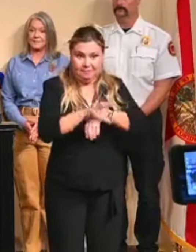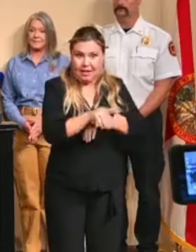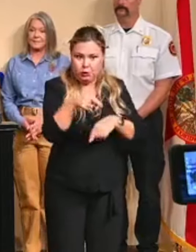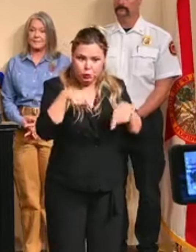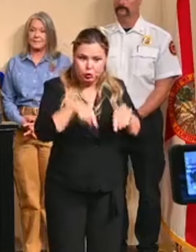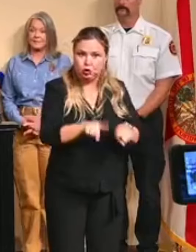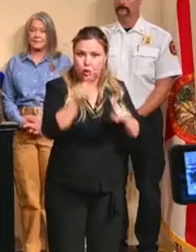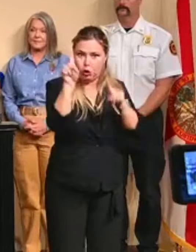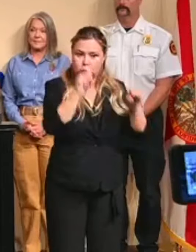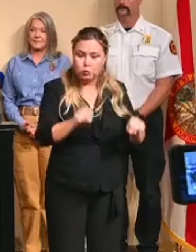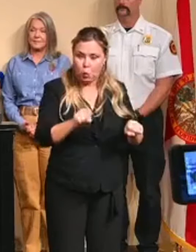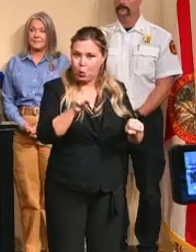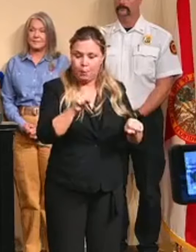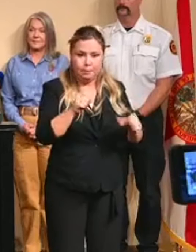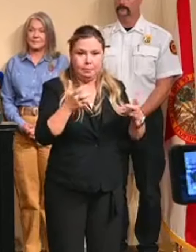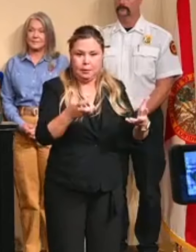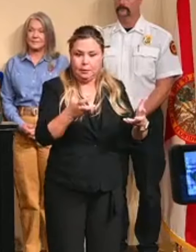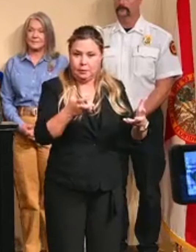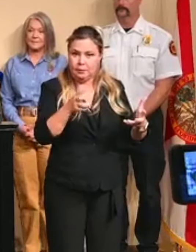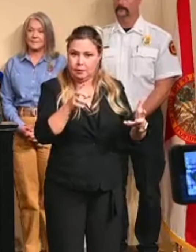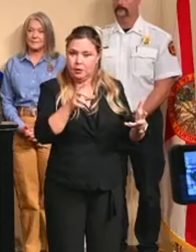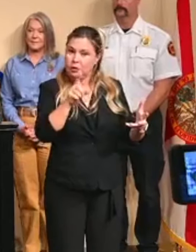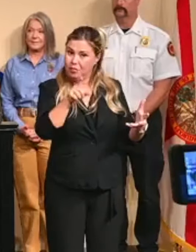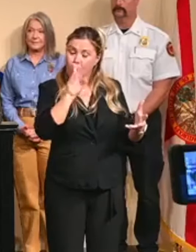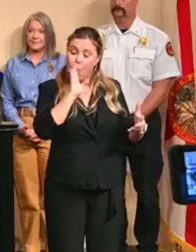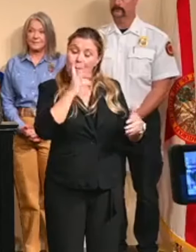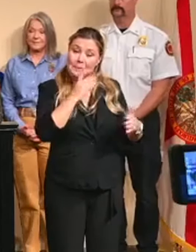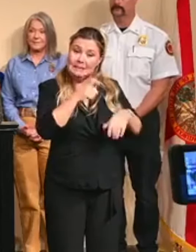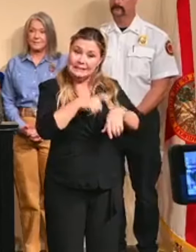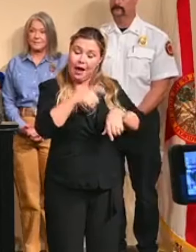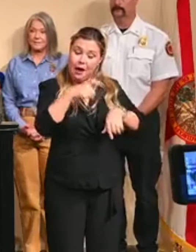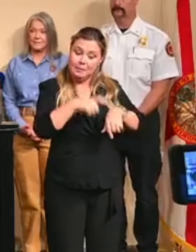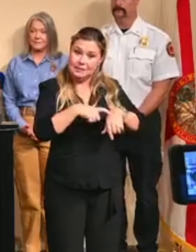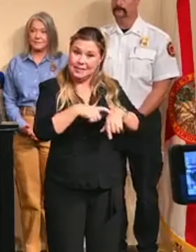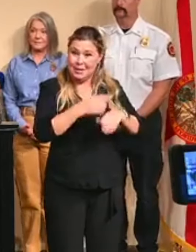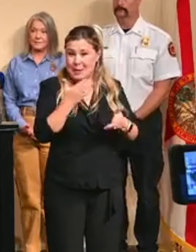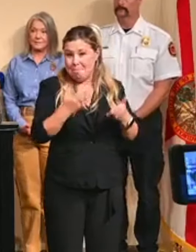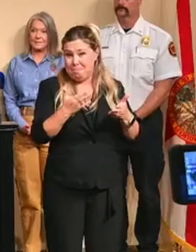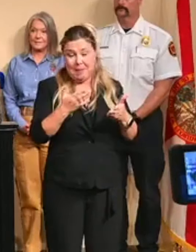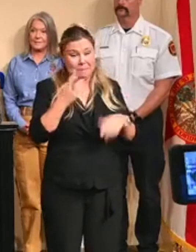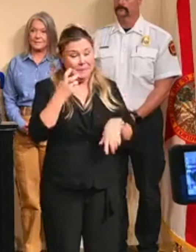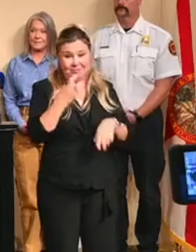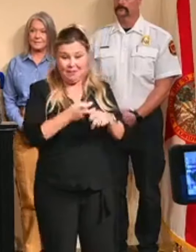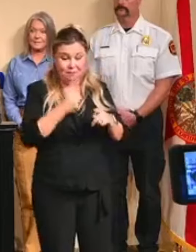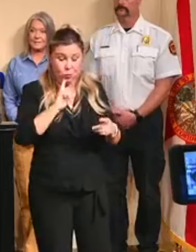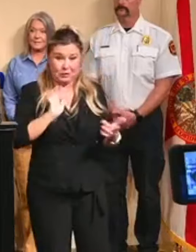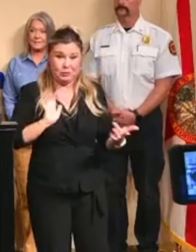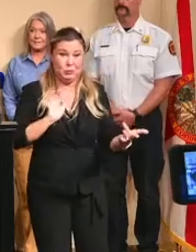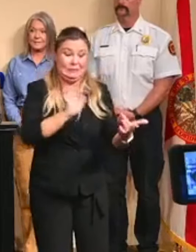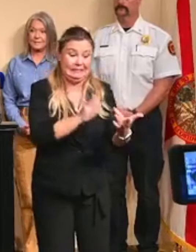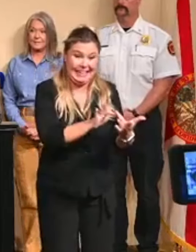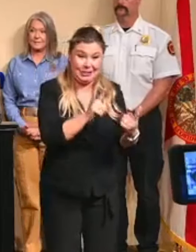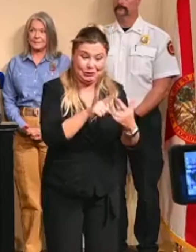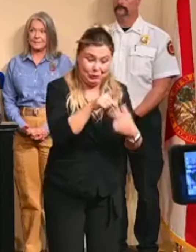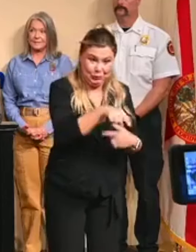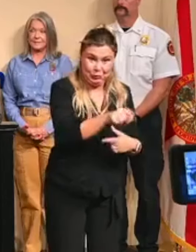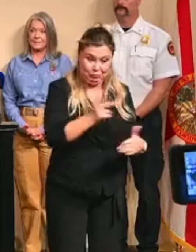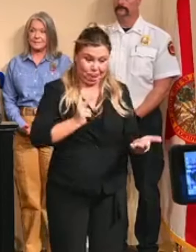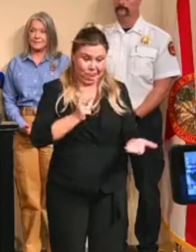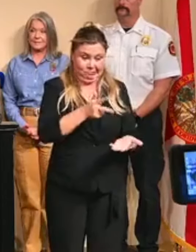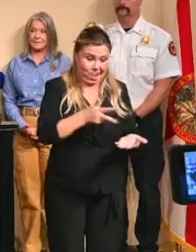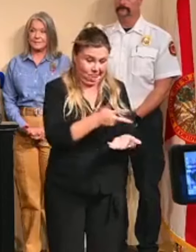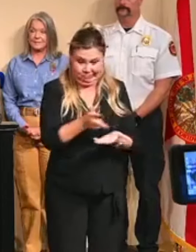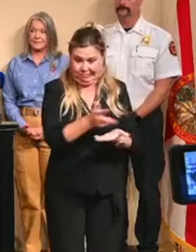during the storm, as Ms. Andrews said, there's going to be times that it might be impassable for us to get to you. So you need to understand